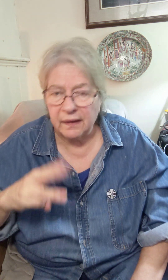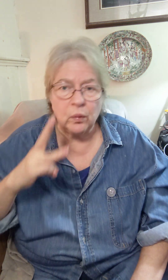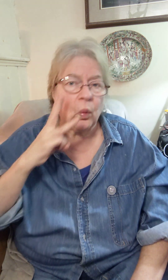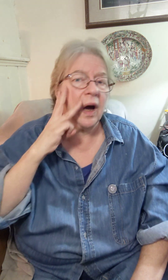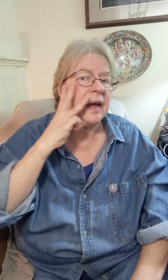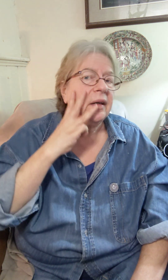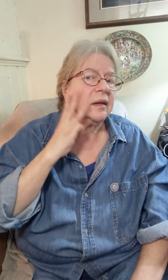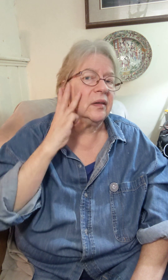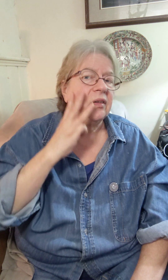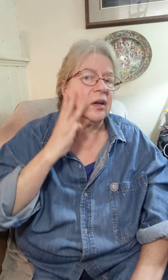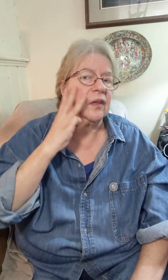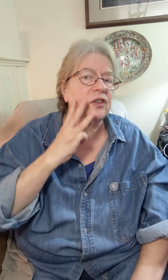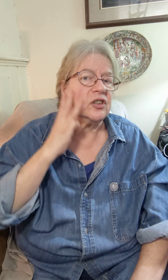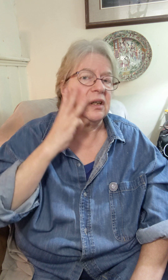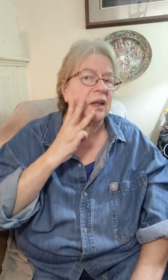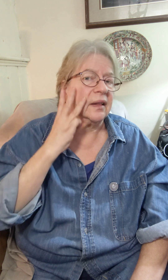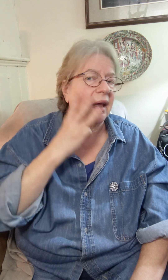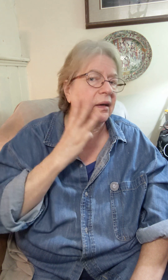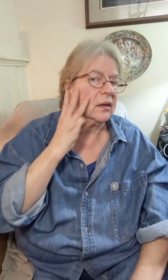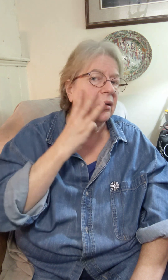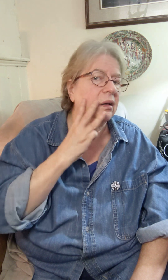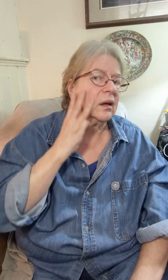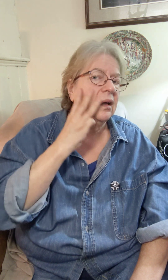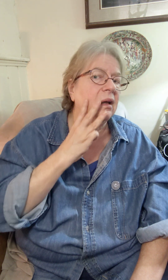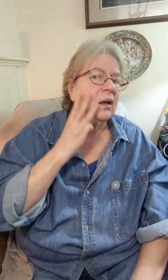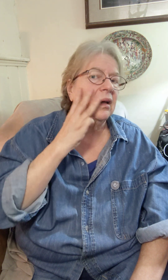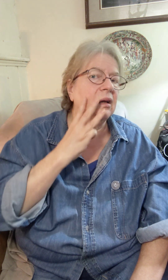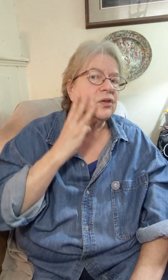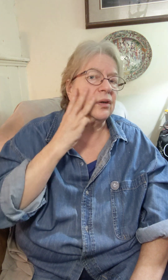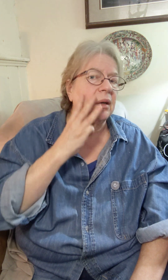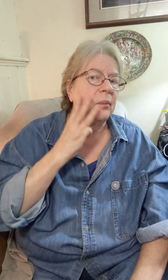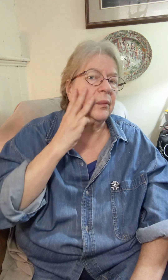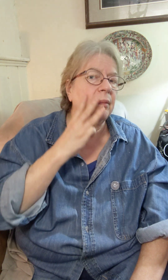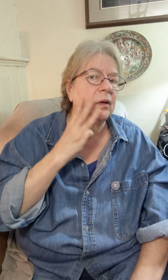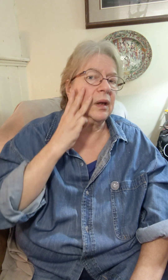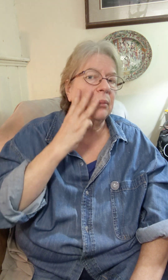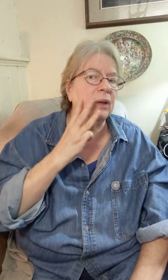then wine is done on the cheek like that, because you